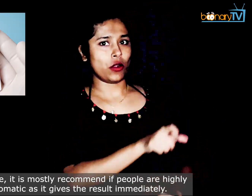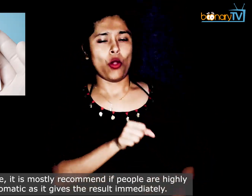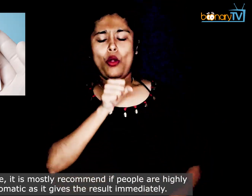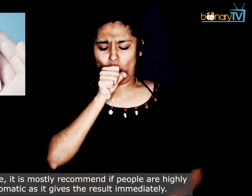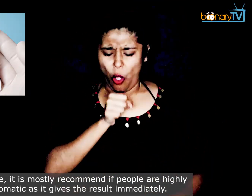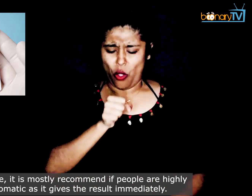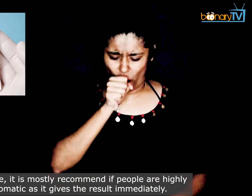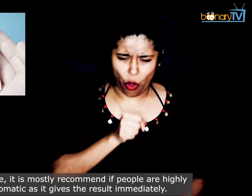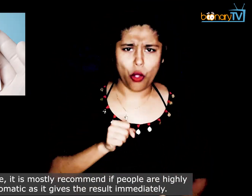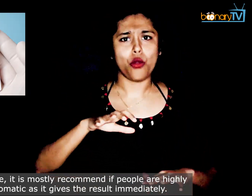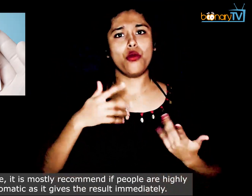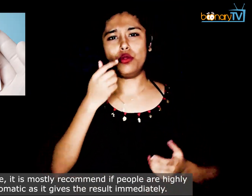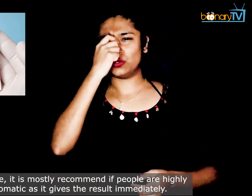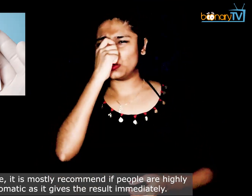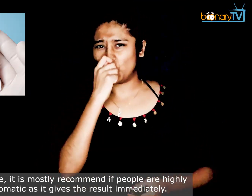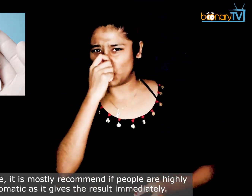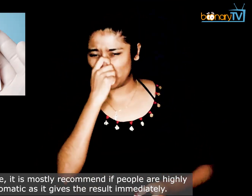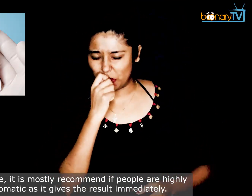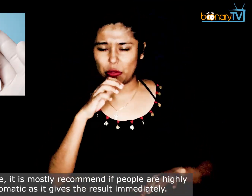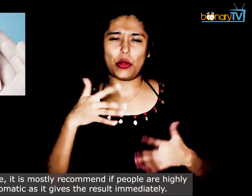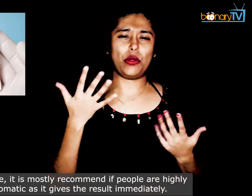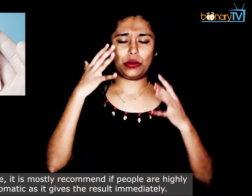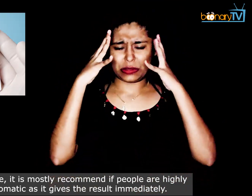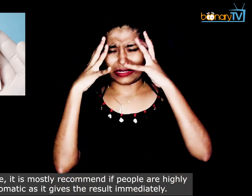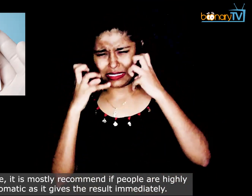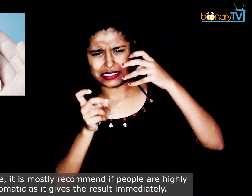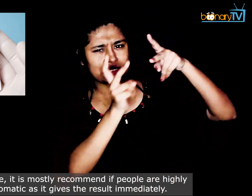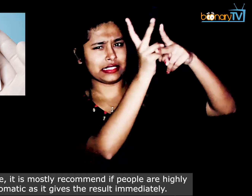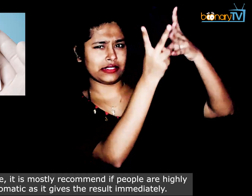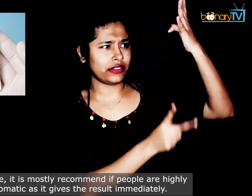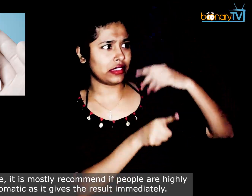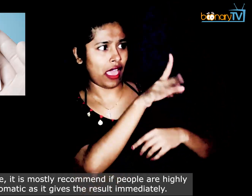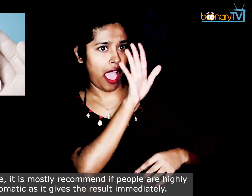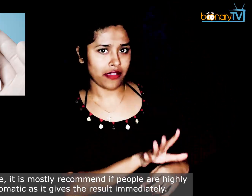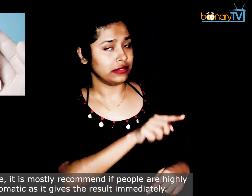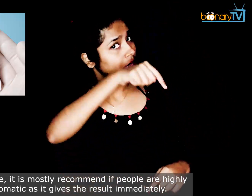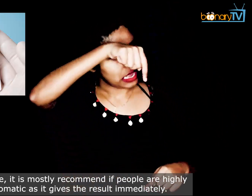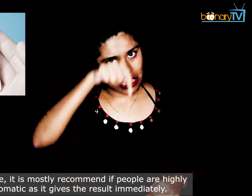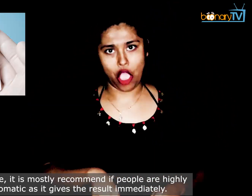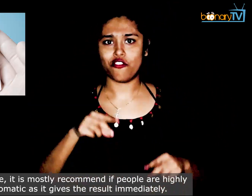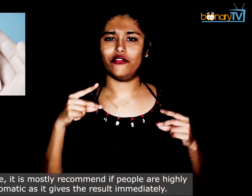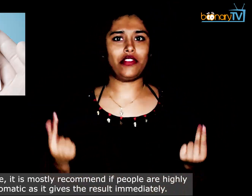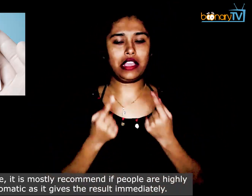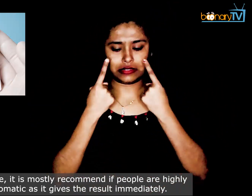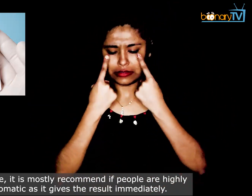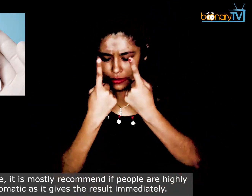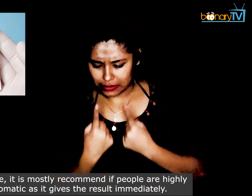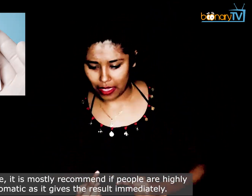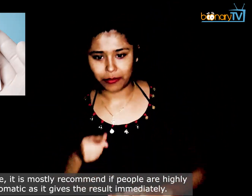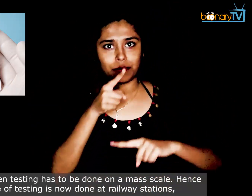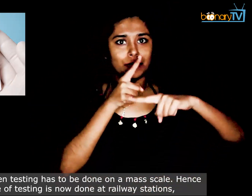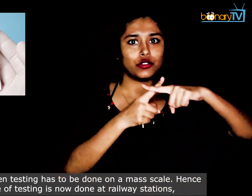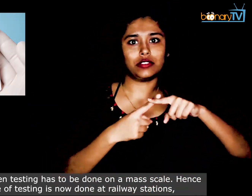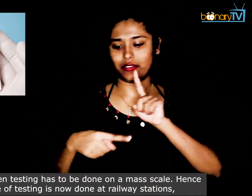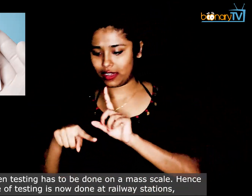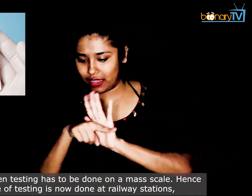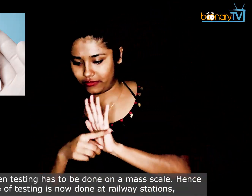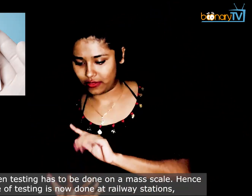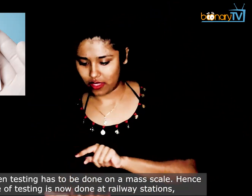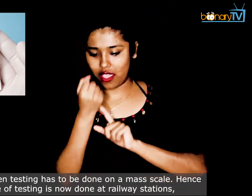example, it is mostly recommended if people are highly symptomatic as it gives the result immediately. It is useful when testing